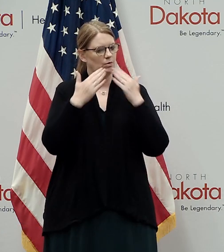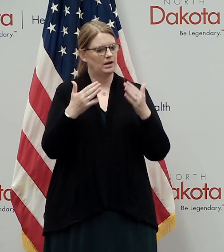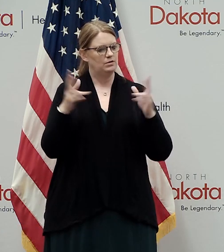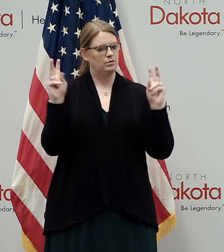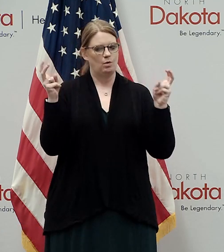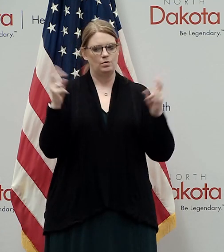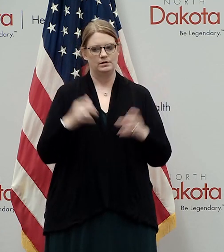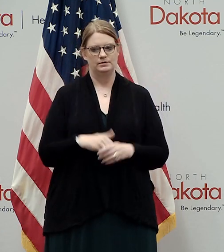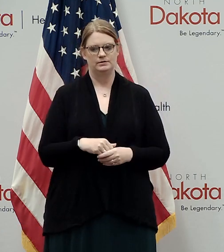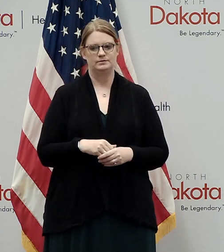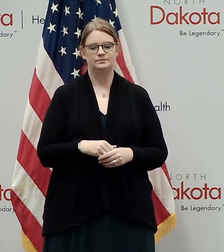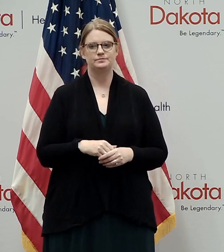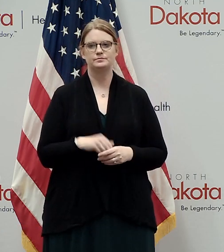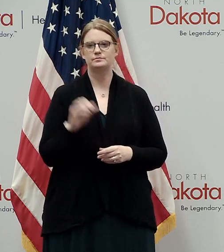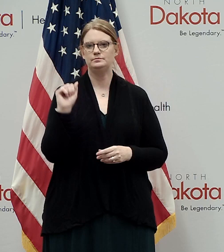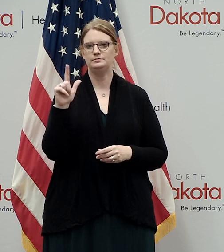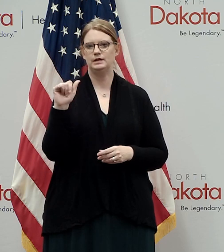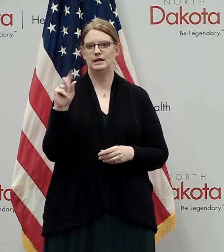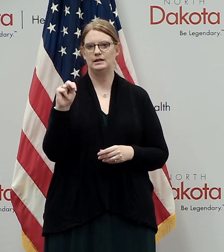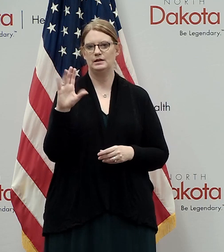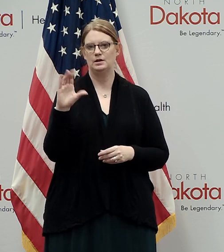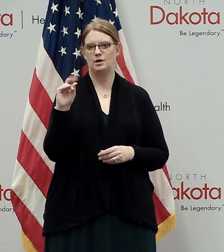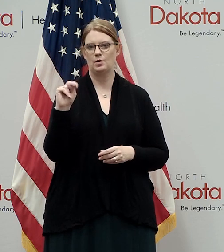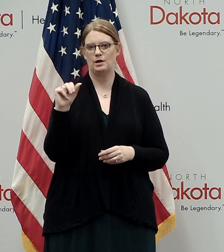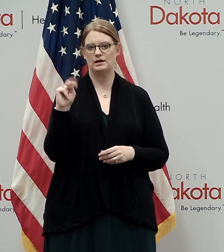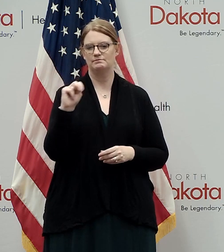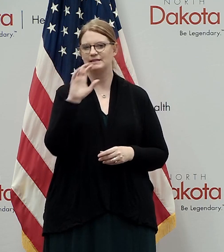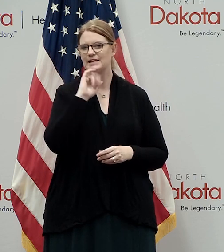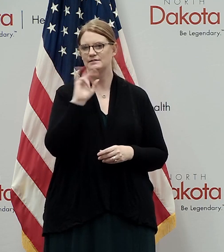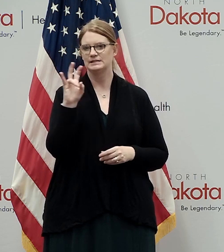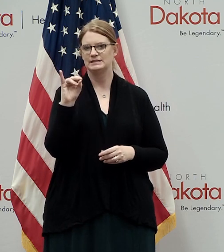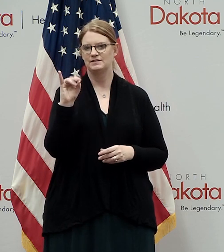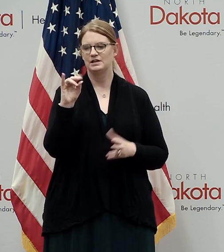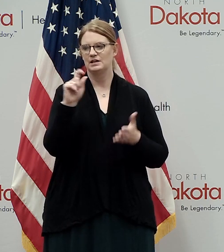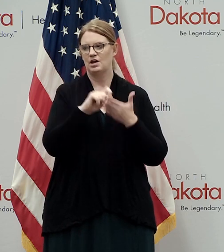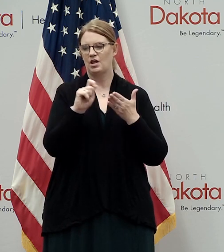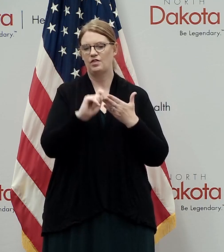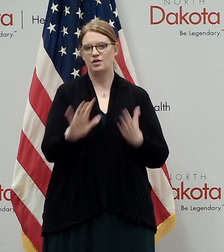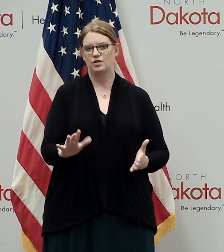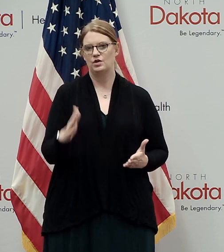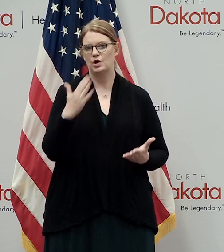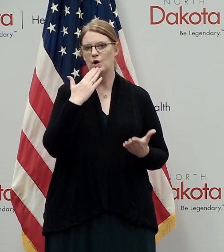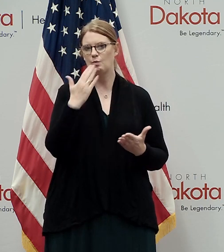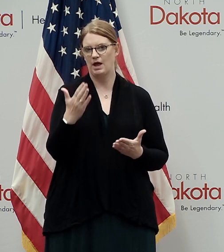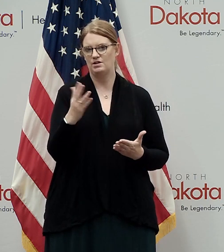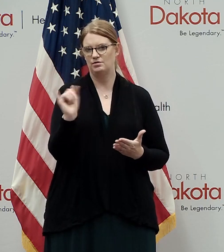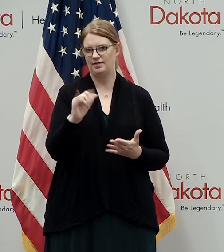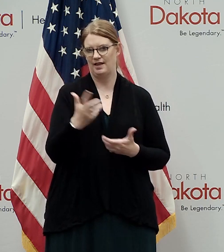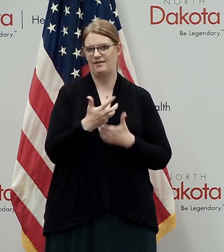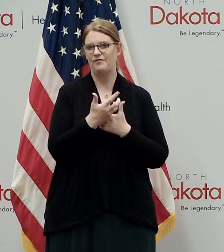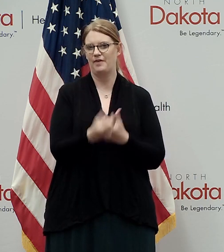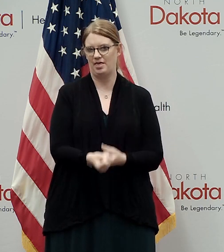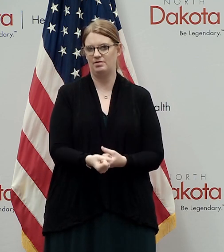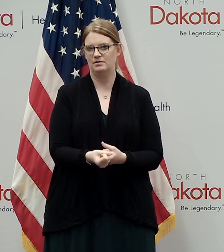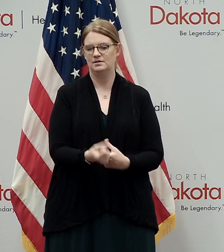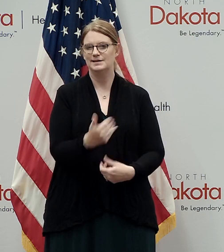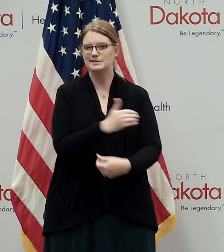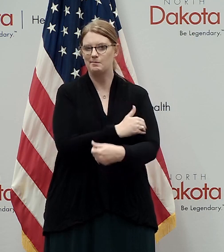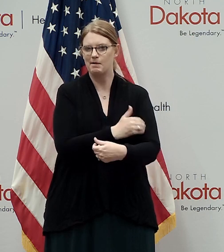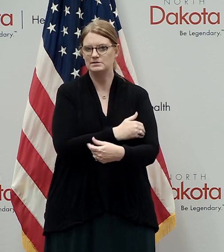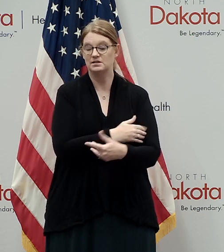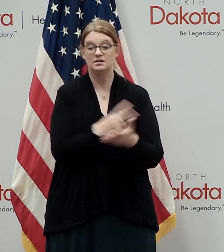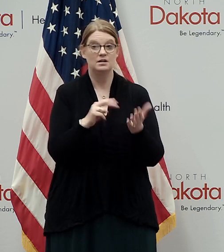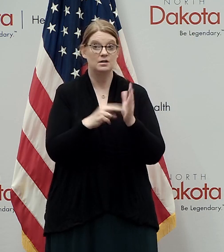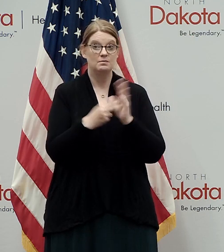day. Alan Conan, 70-year-old American author, says, "Gratitude, like faith, is a muscle. The more you use